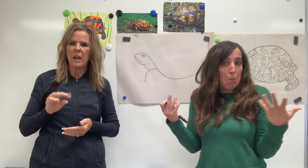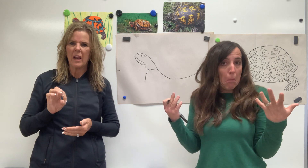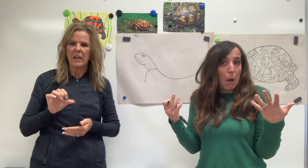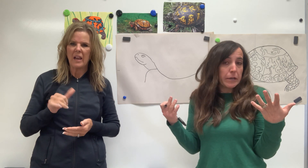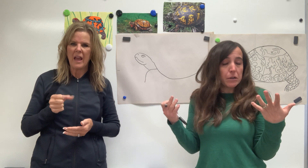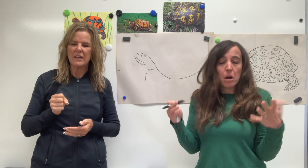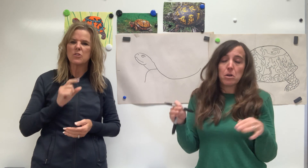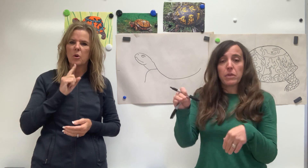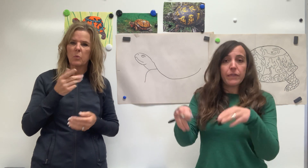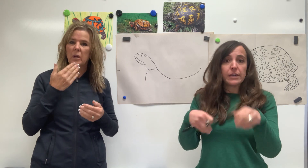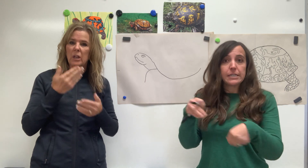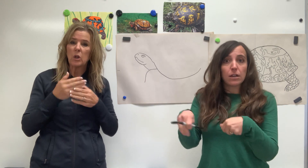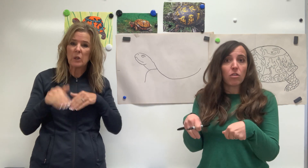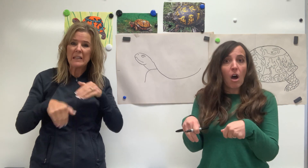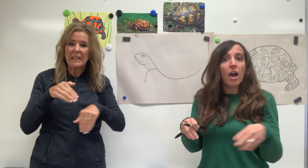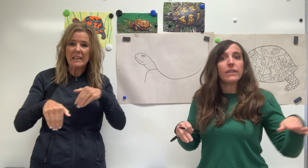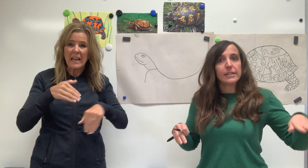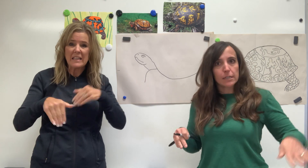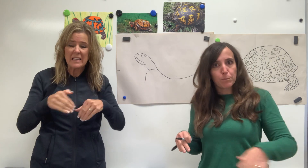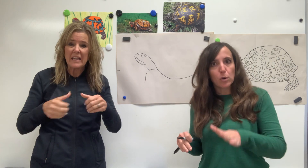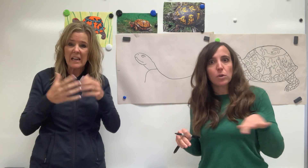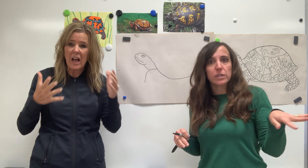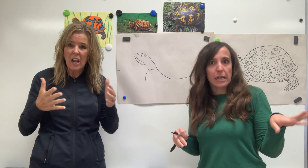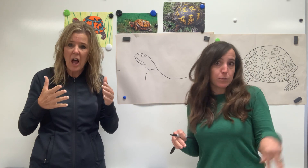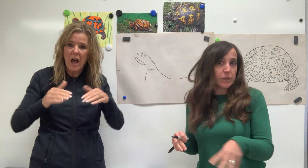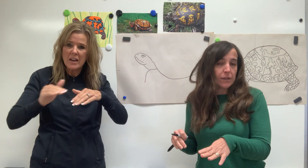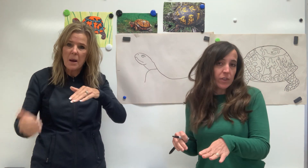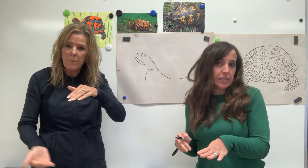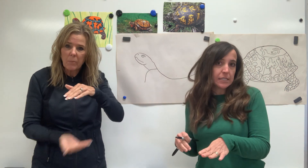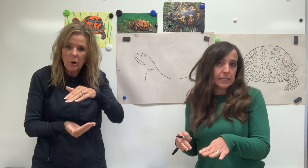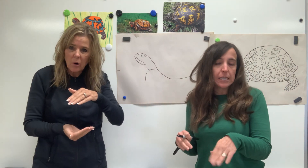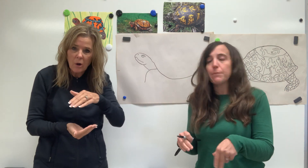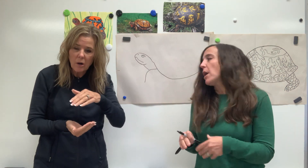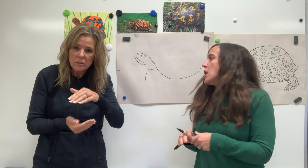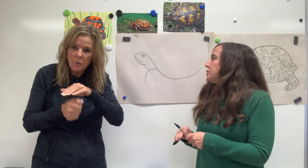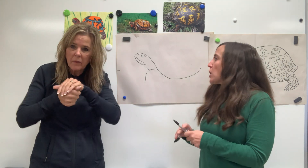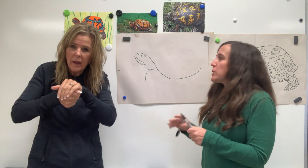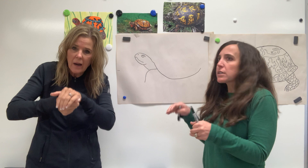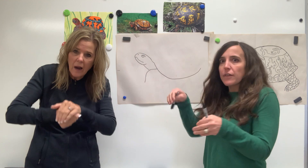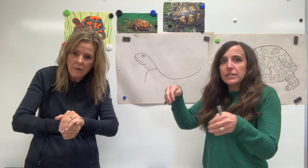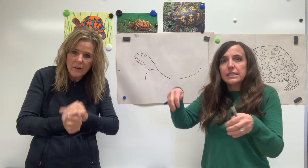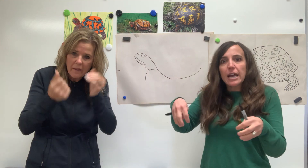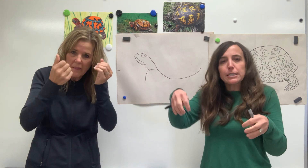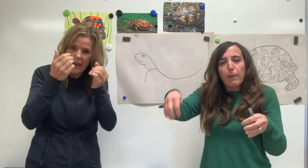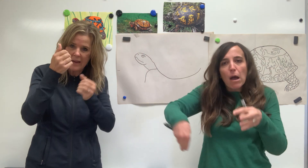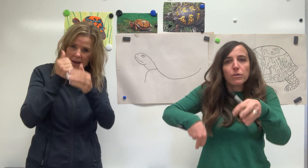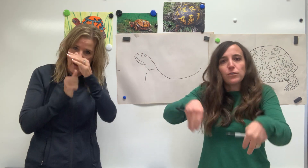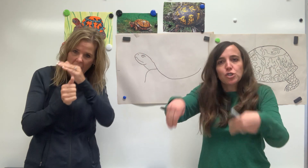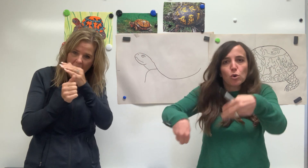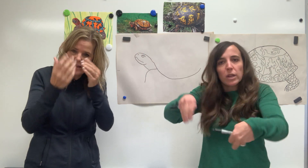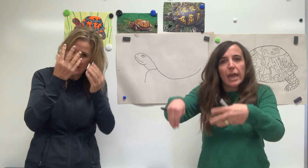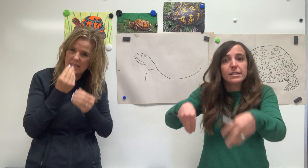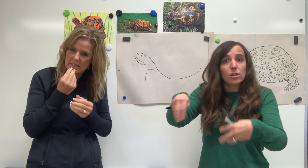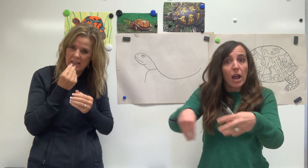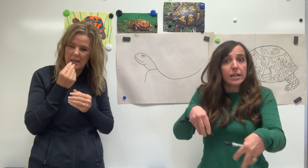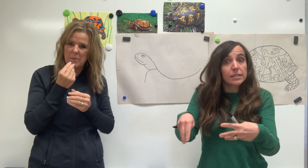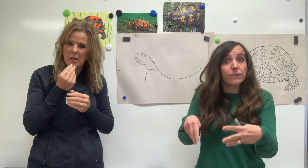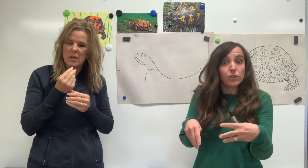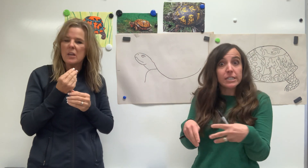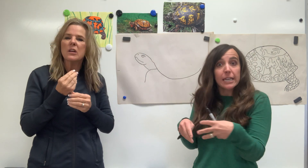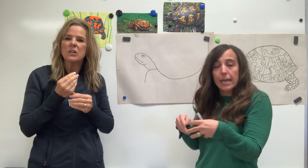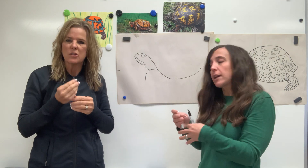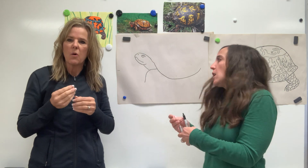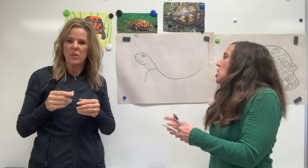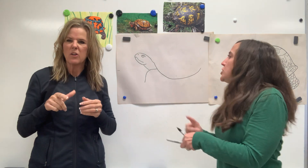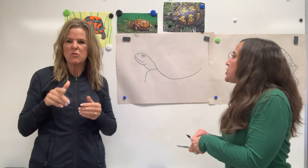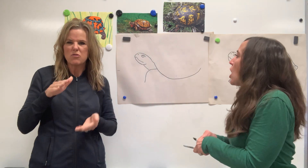diggers. I did not know that. They dig a lot and dig burrows, and that's where they even like to sleep. So he's got these nice, powerful, short legs that are excellent